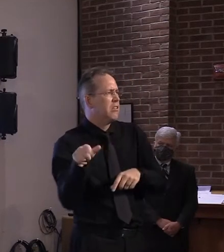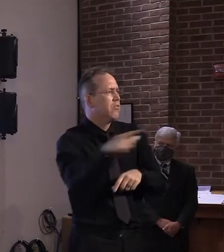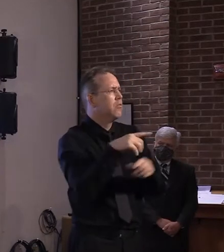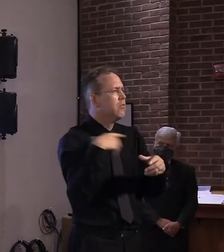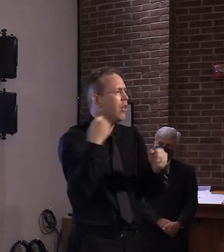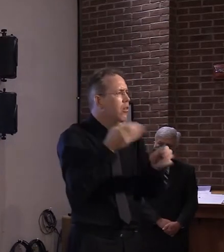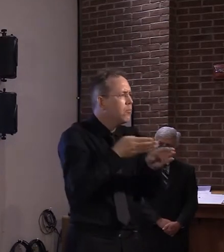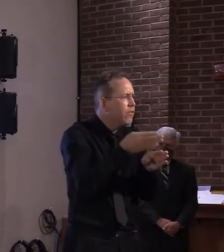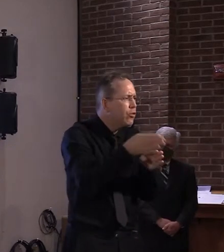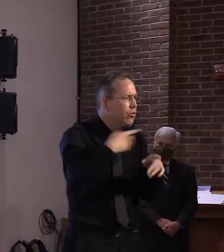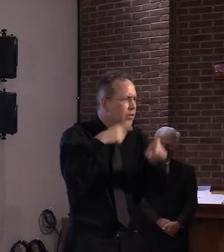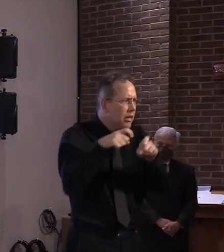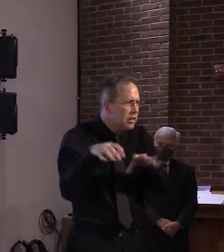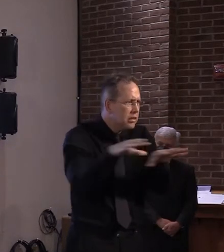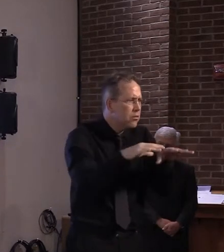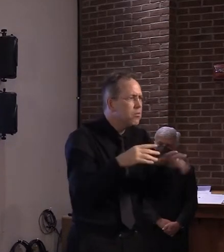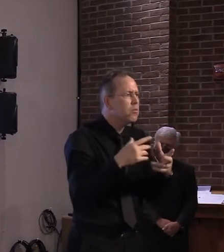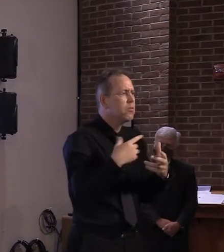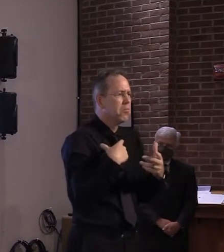Vermonters.